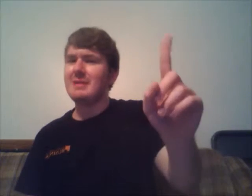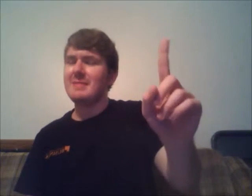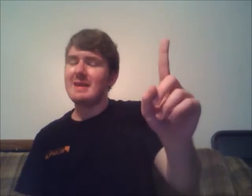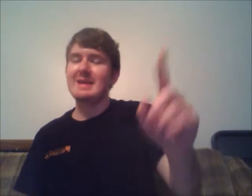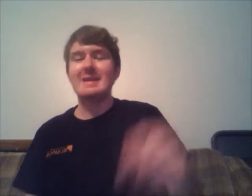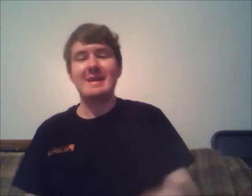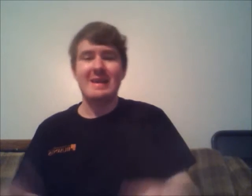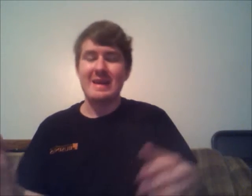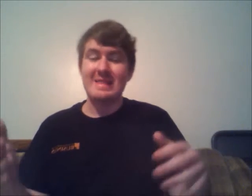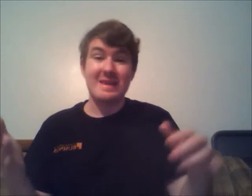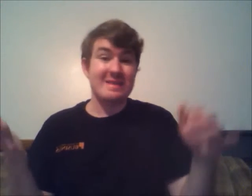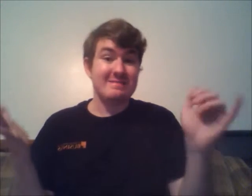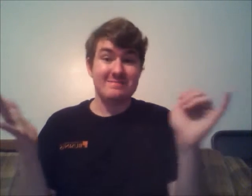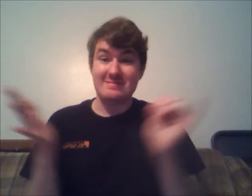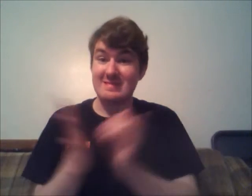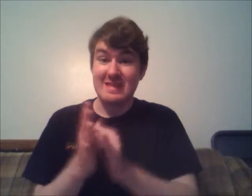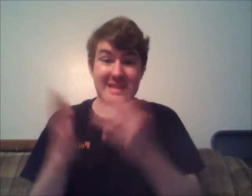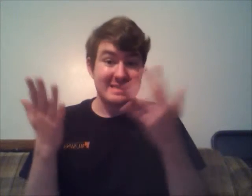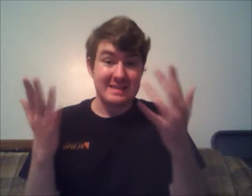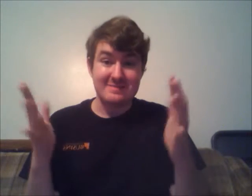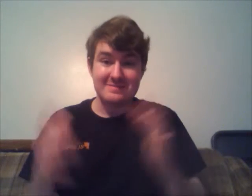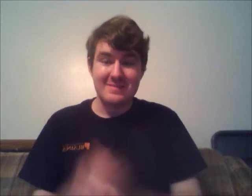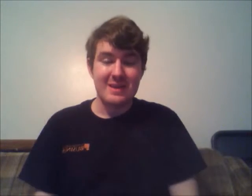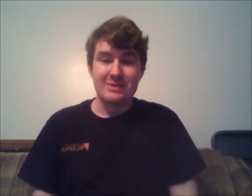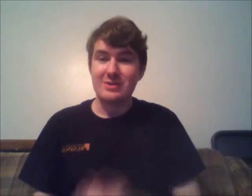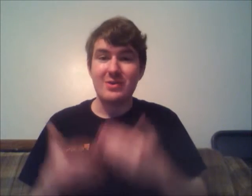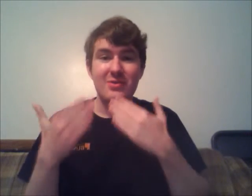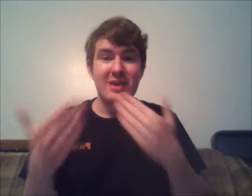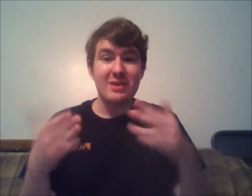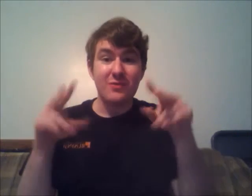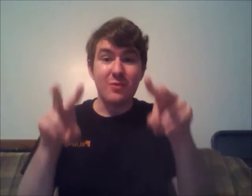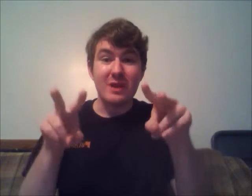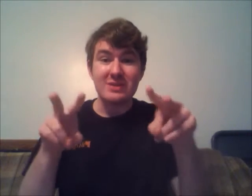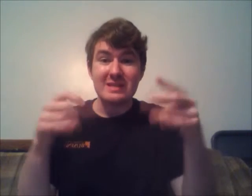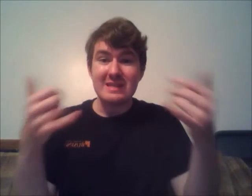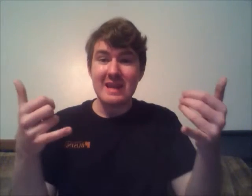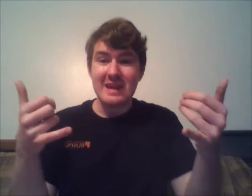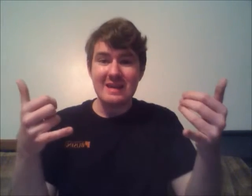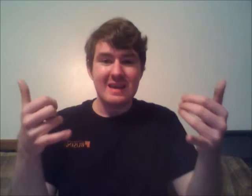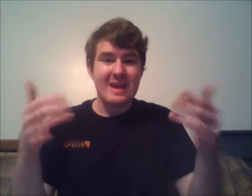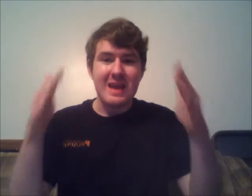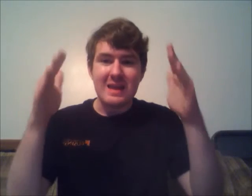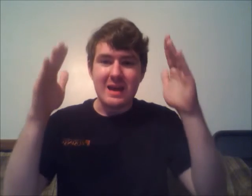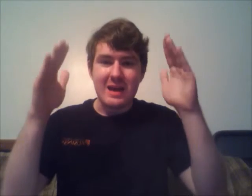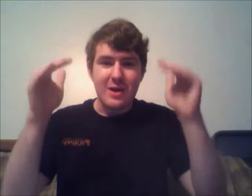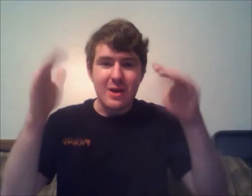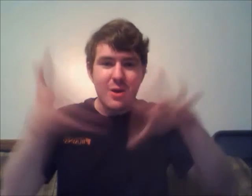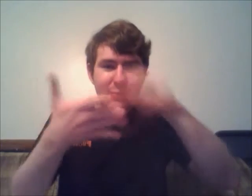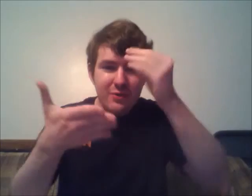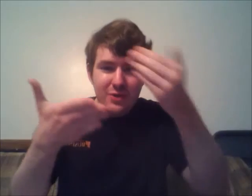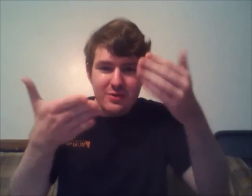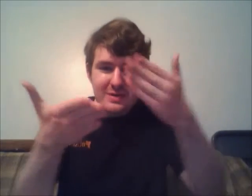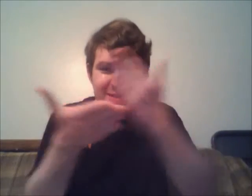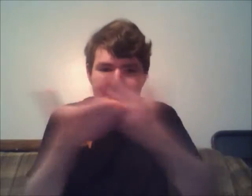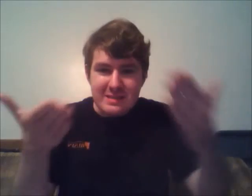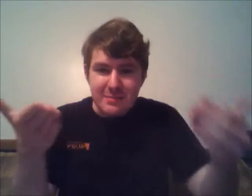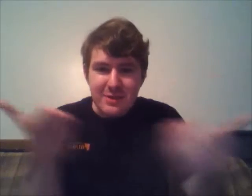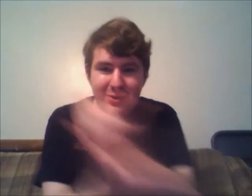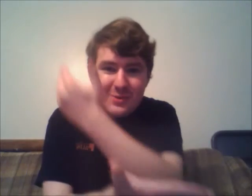minute. And then that's it. So thank you for watching today, and I hope you've learned something new.